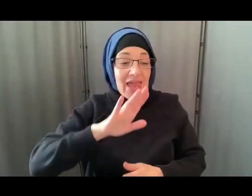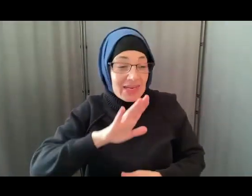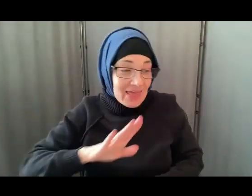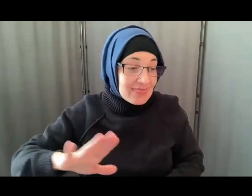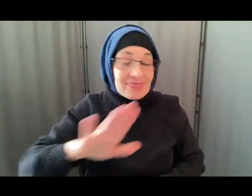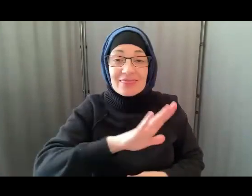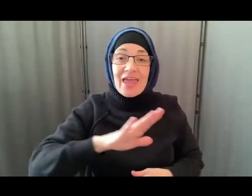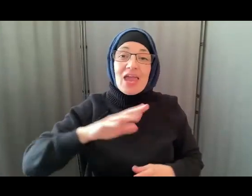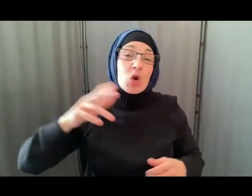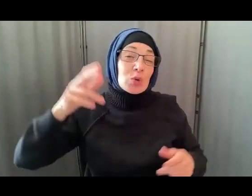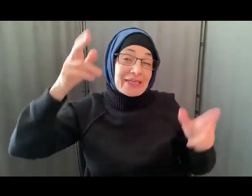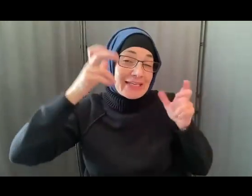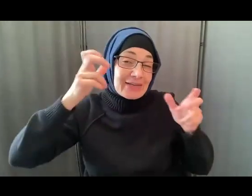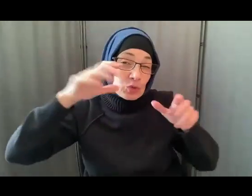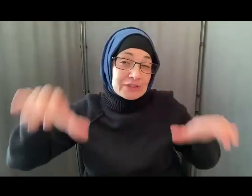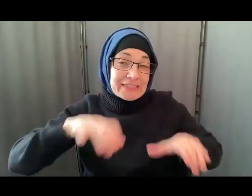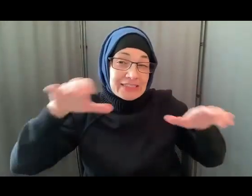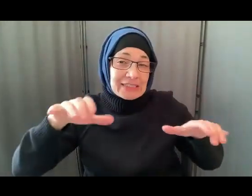the sight of Allah subhanahu wa ta'ala.